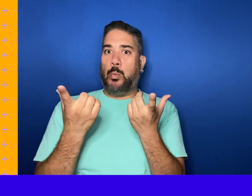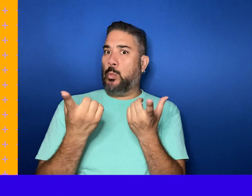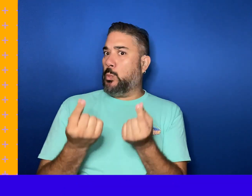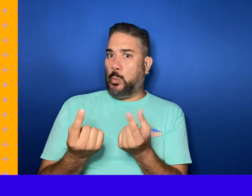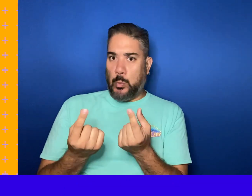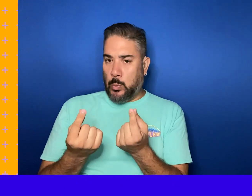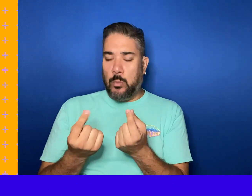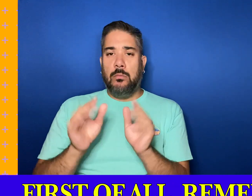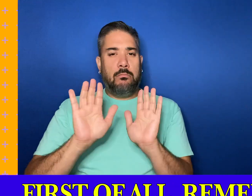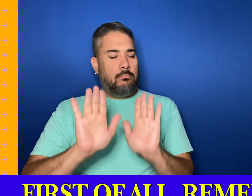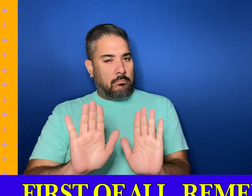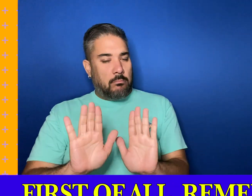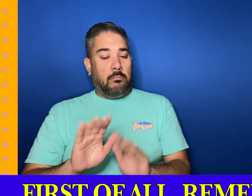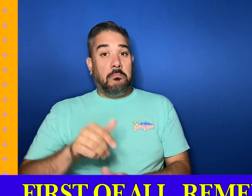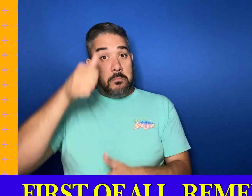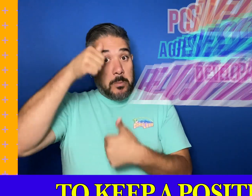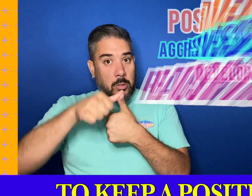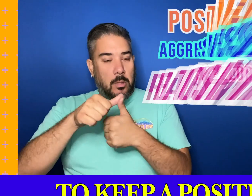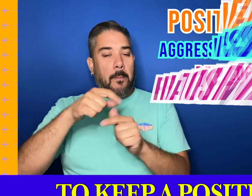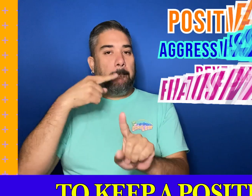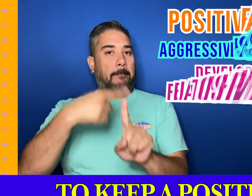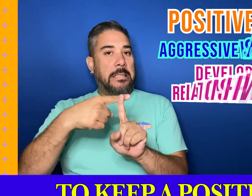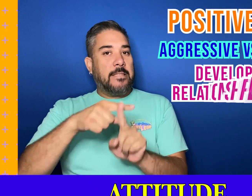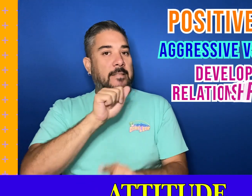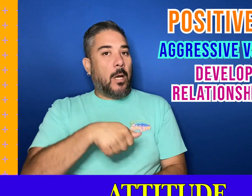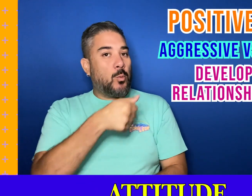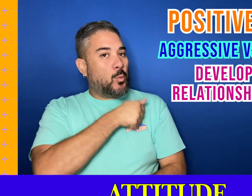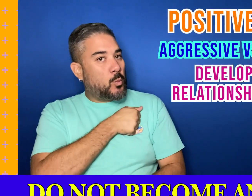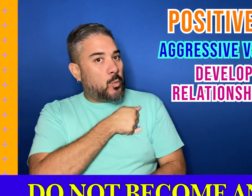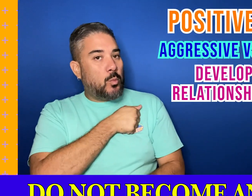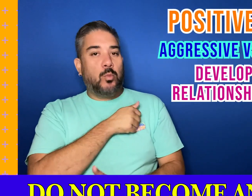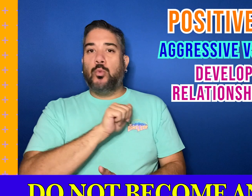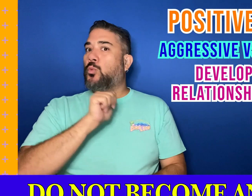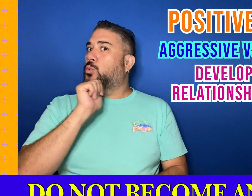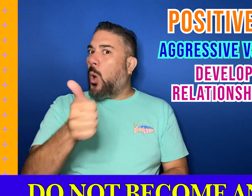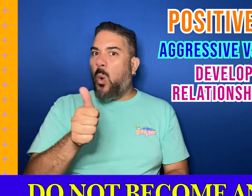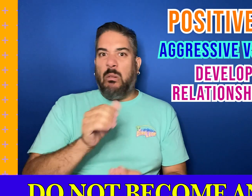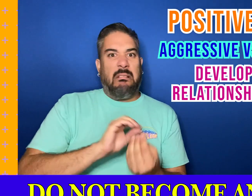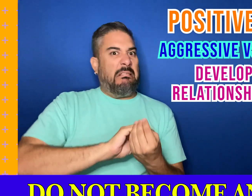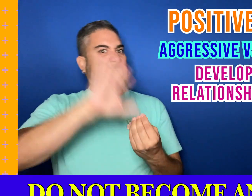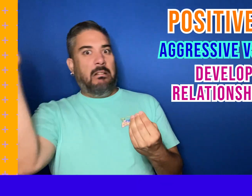First of all, remember to keep a positive attitude. Do not become angry.